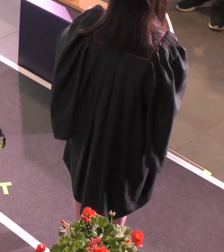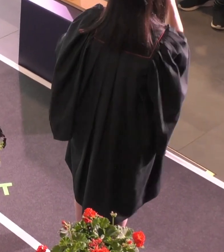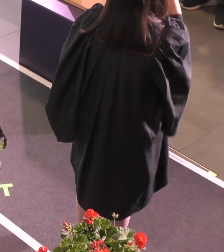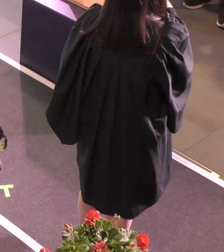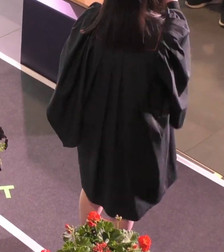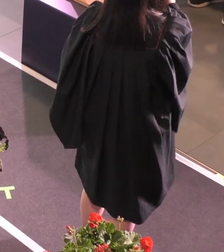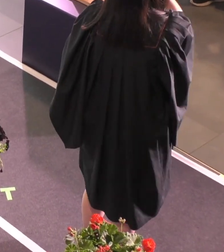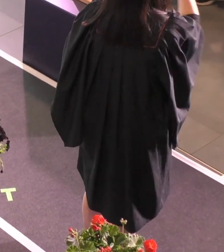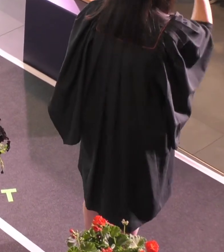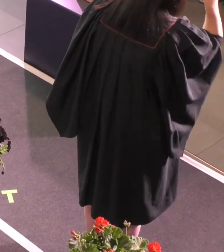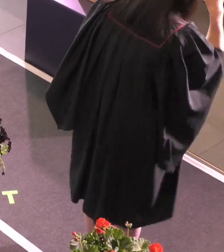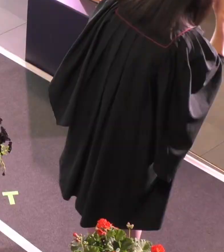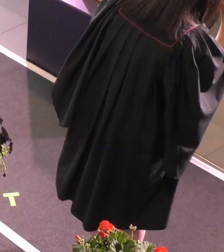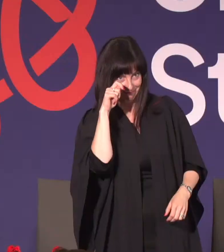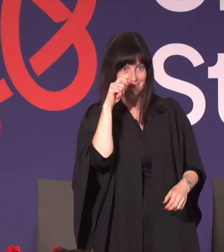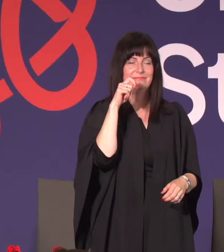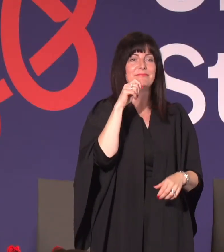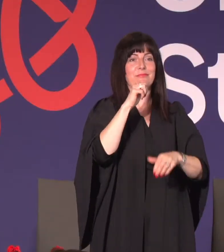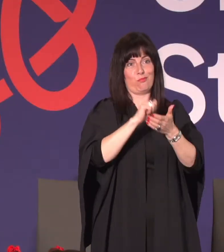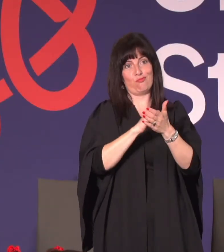should be absolutely fine.